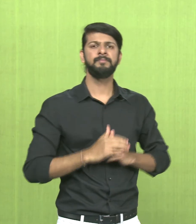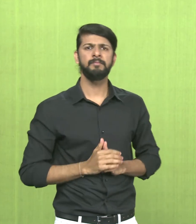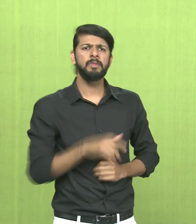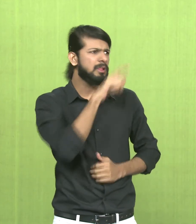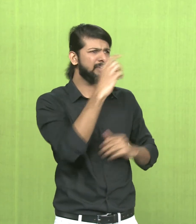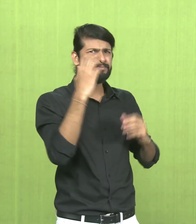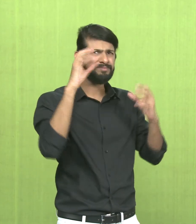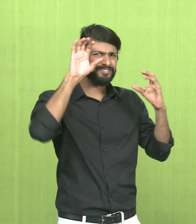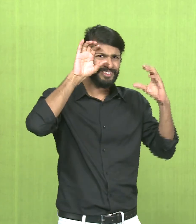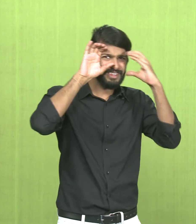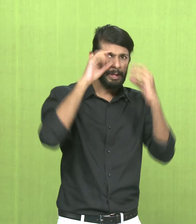to draw this portrait.